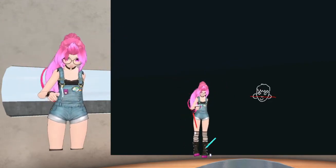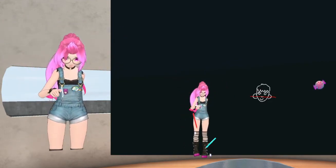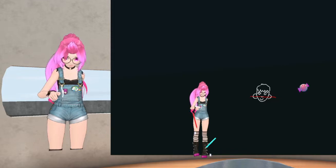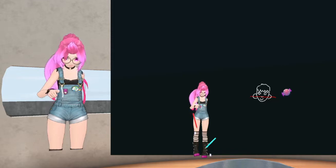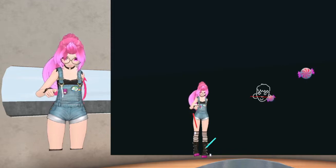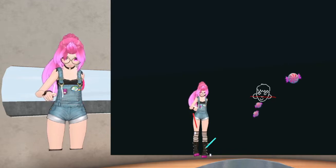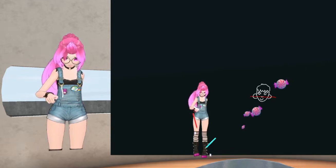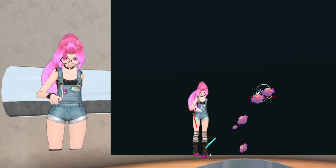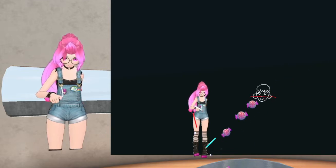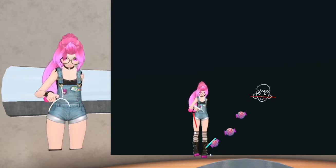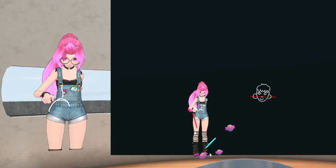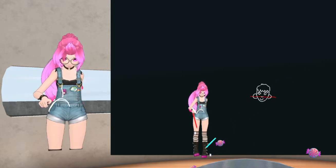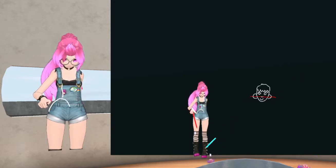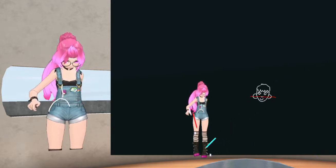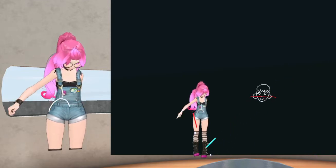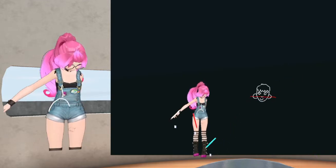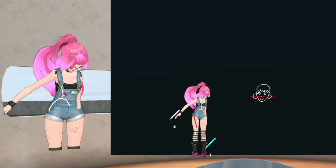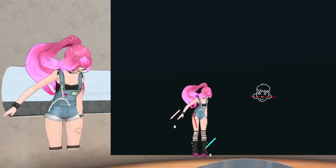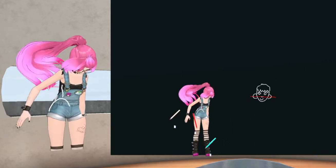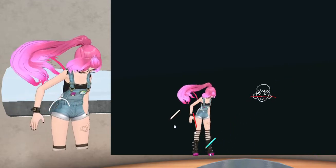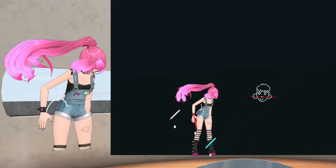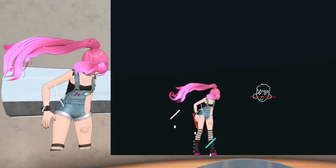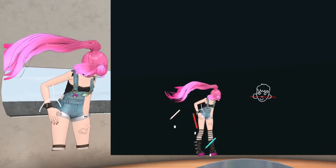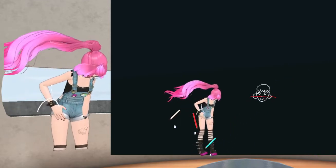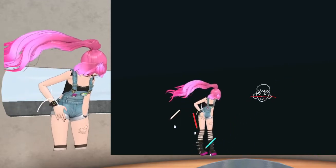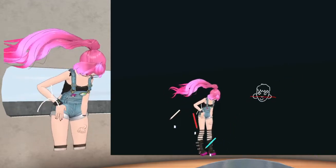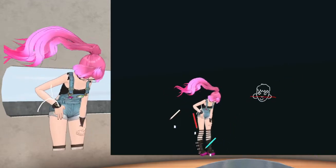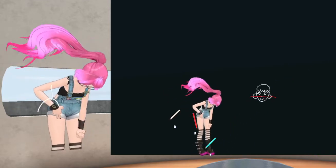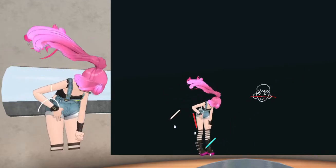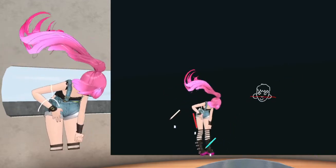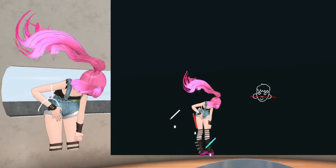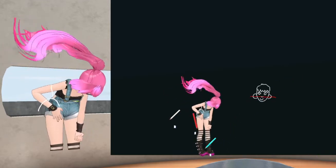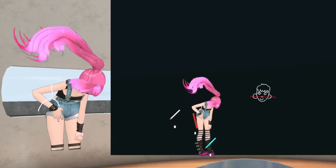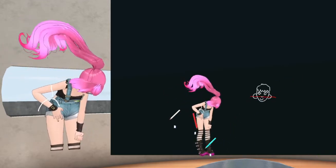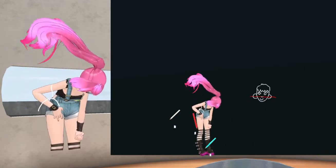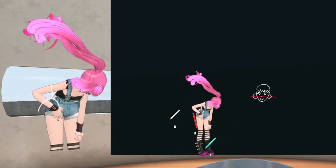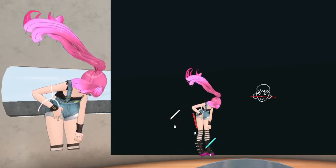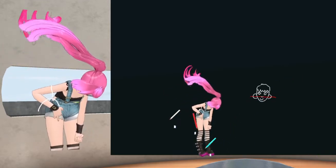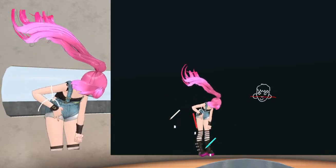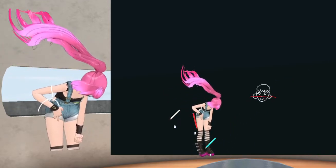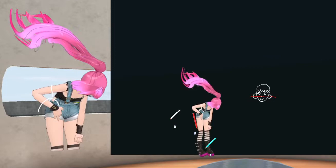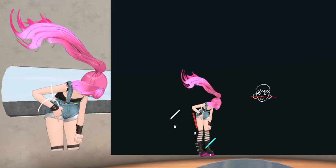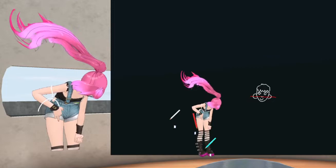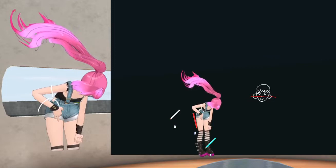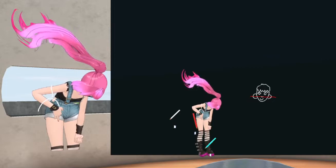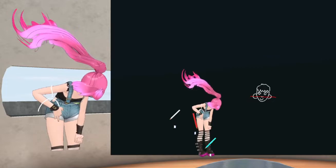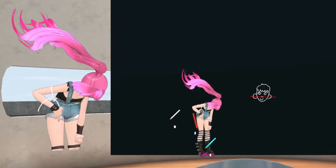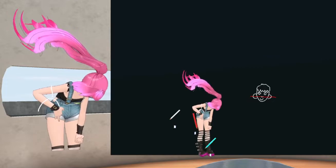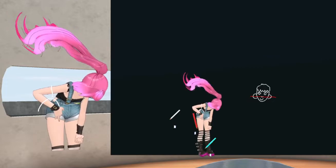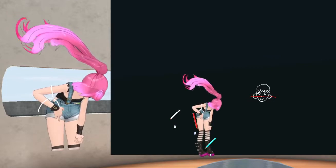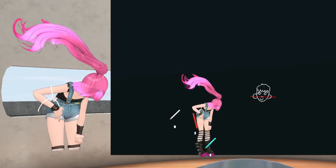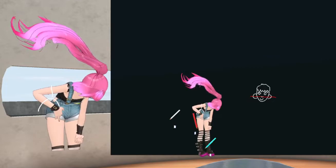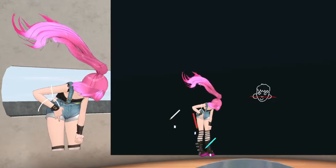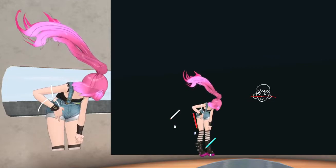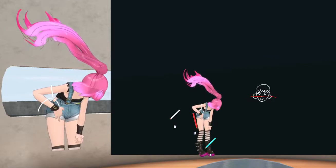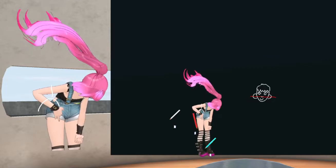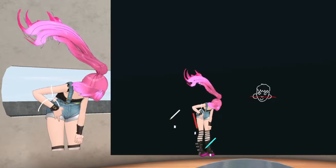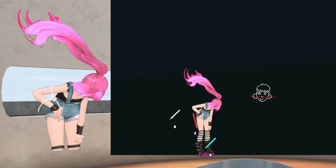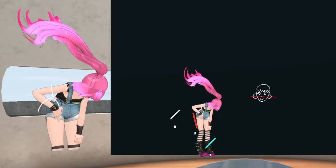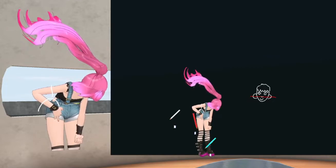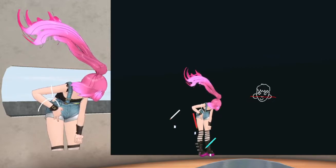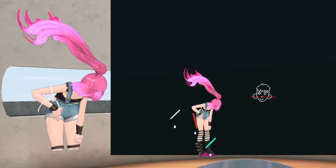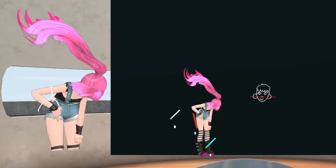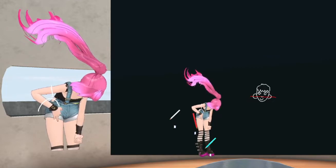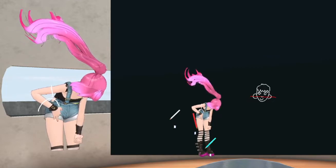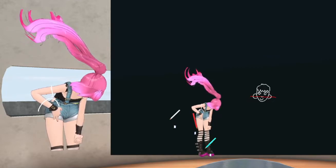Okay. Yeah, Steam VR thinks one of your trackers is the controller. Okay. So you have to turn your full body off, your controller's Okay. off, Well, then the Poe's